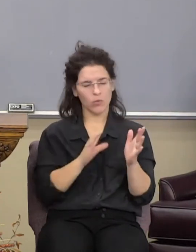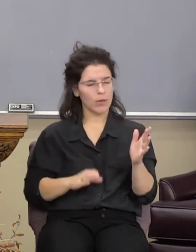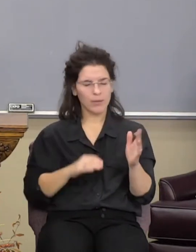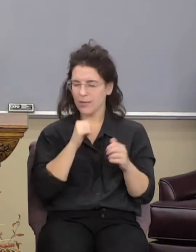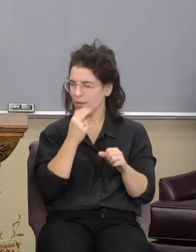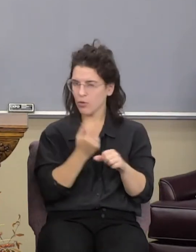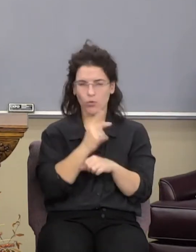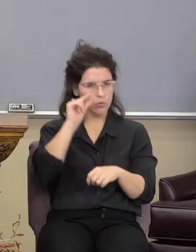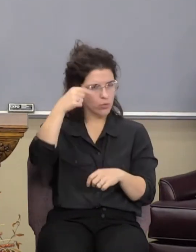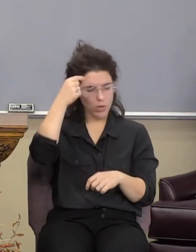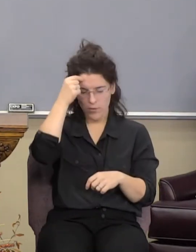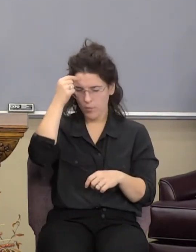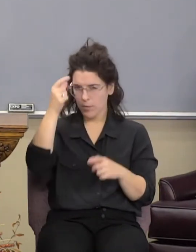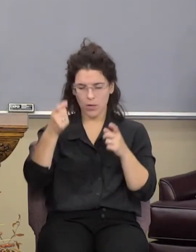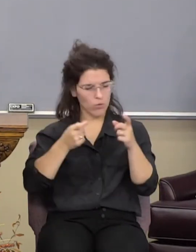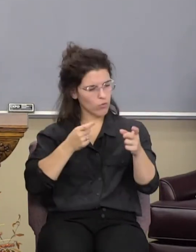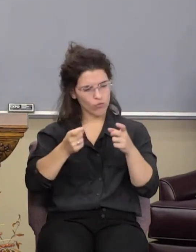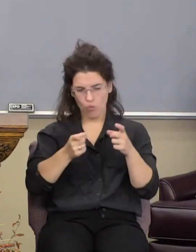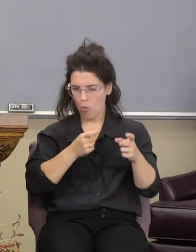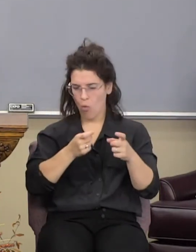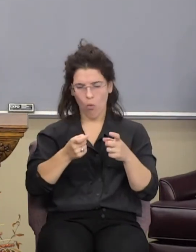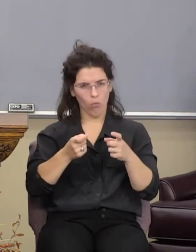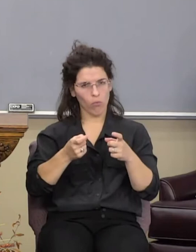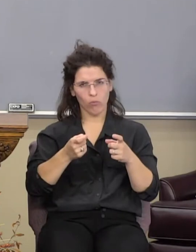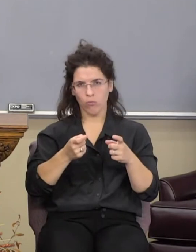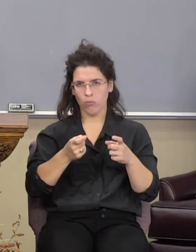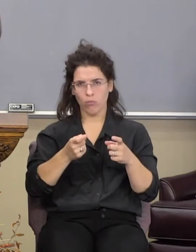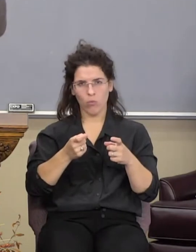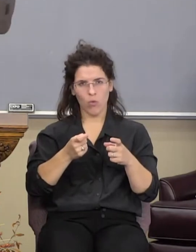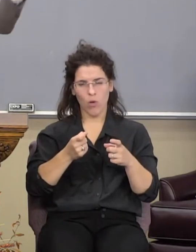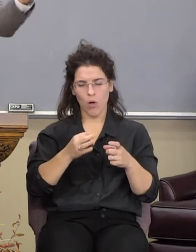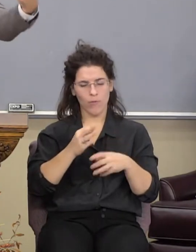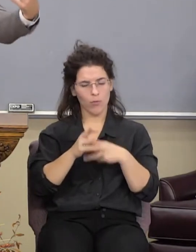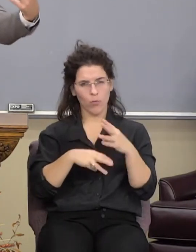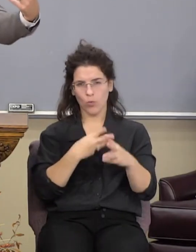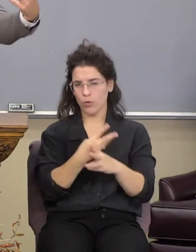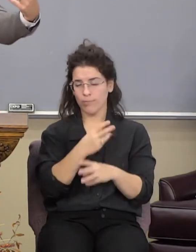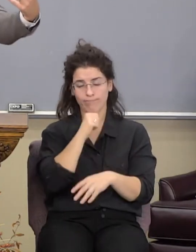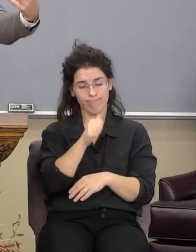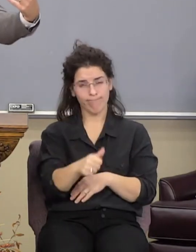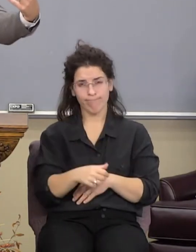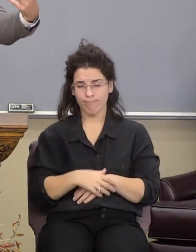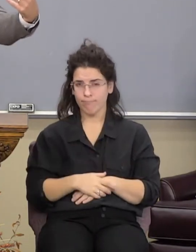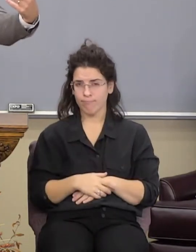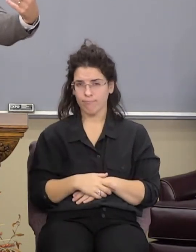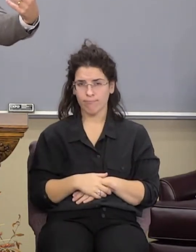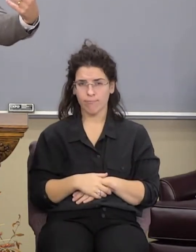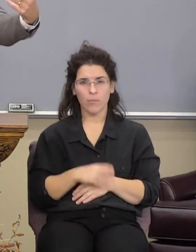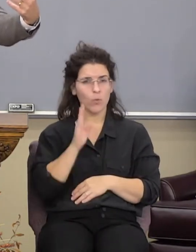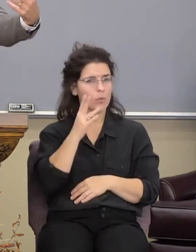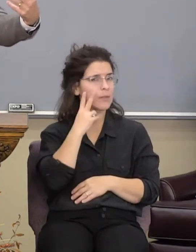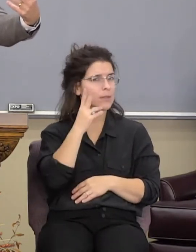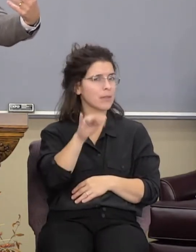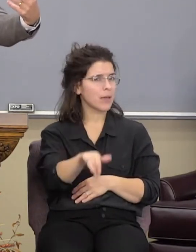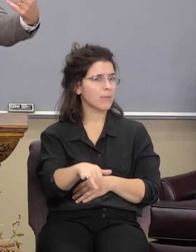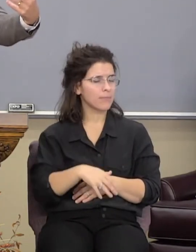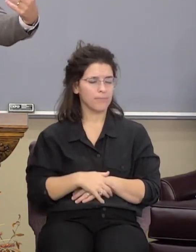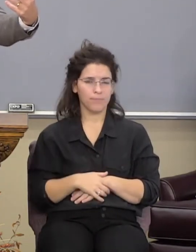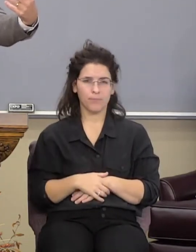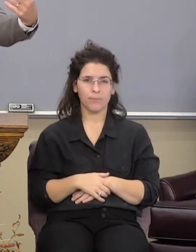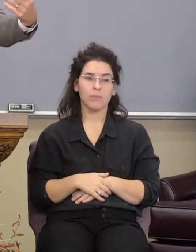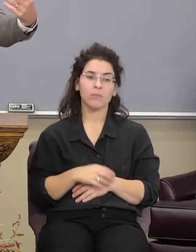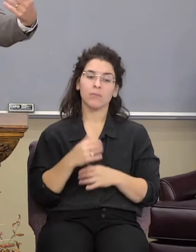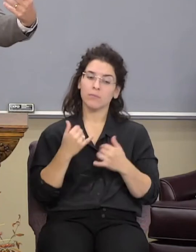exercising governmental control of the world. And we'll see that. Now, there is